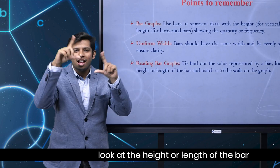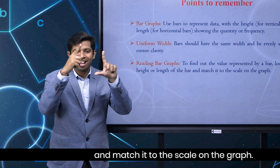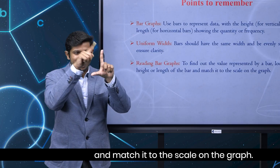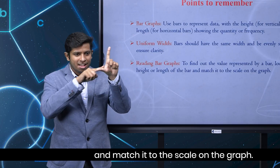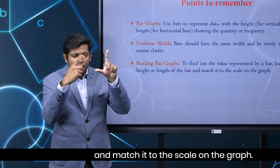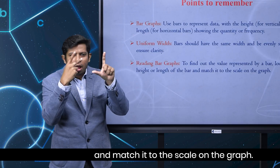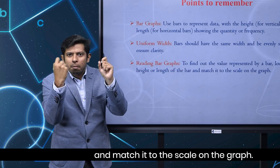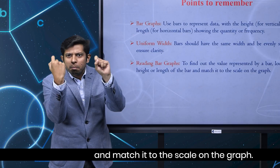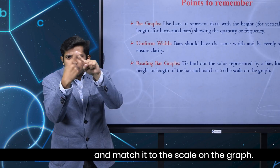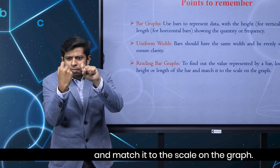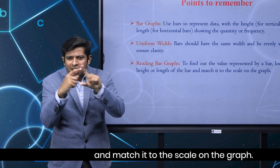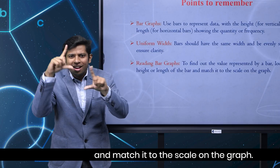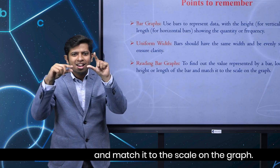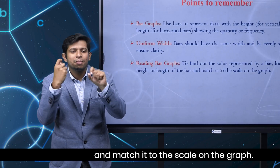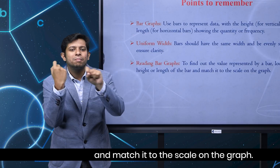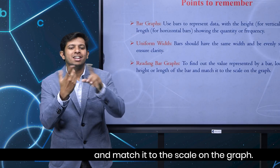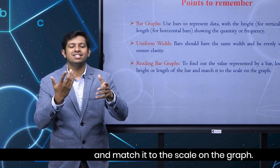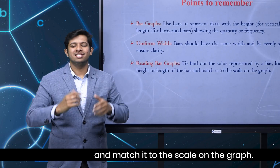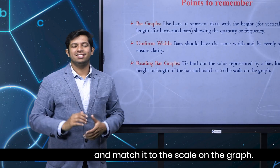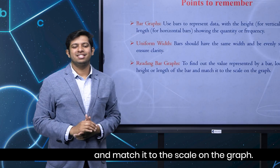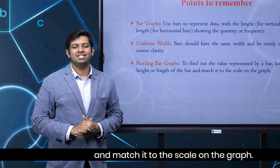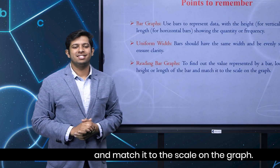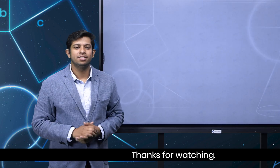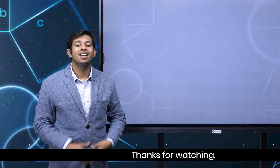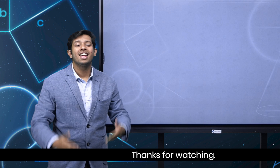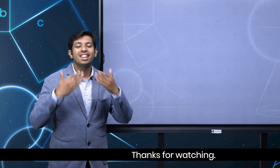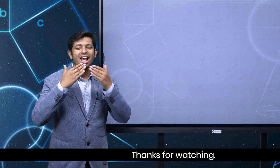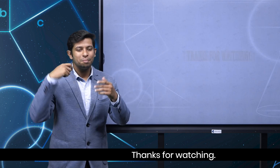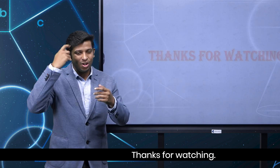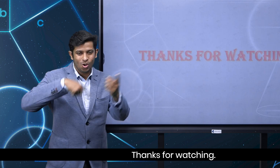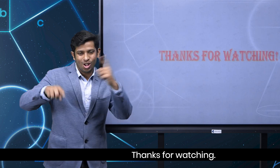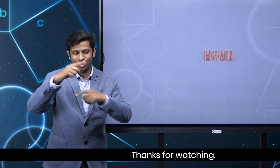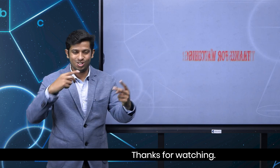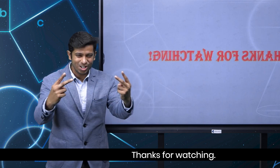and match it to the scale on the graph. Thanks for watching.